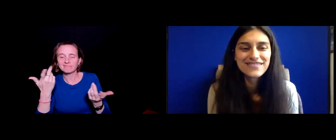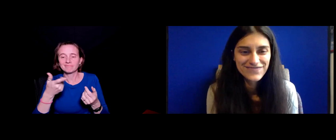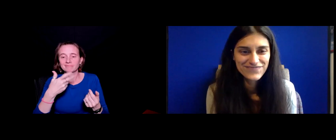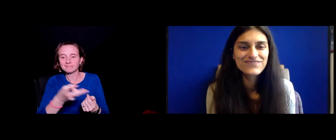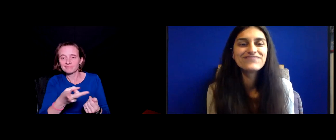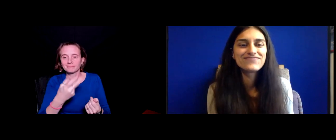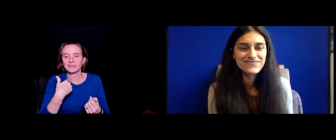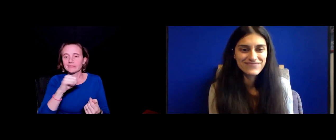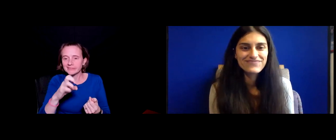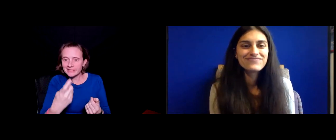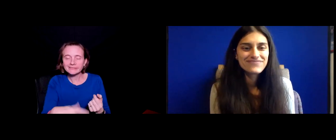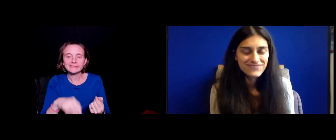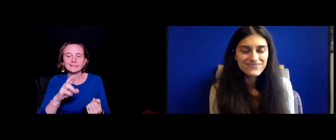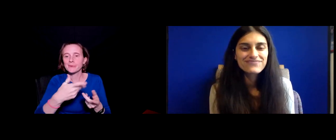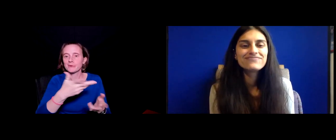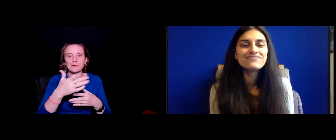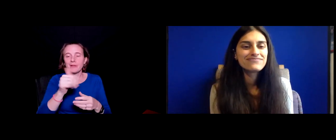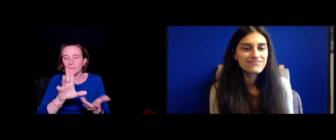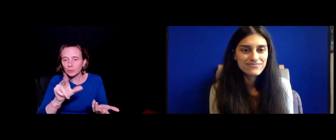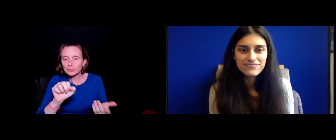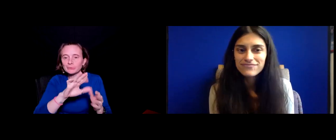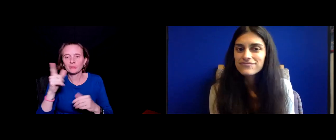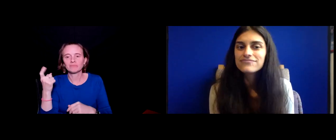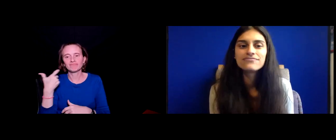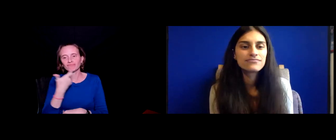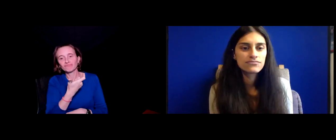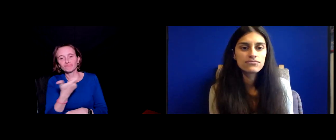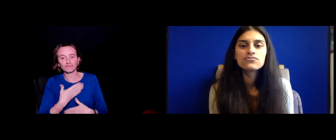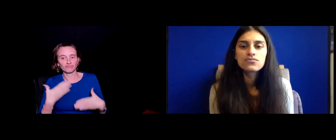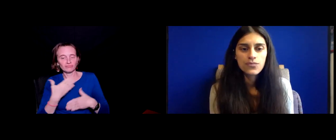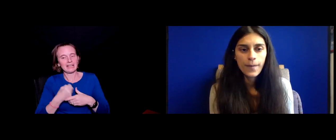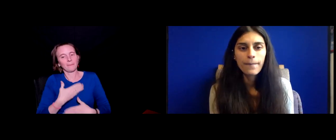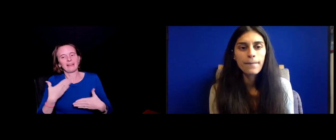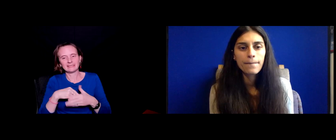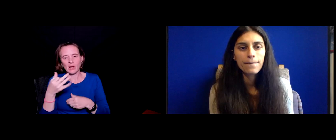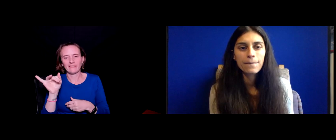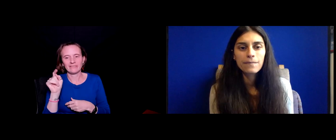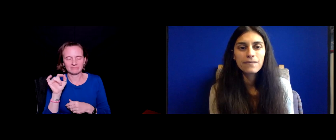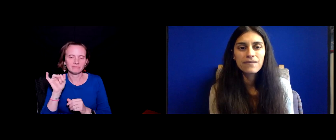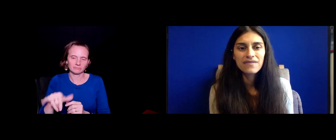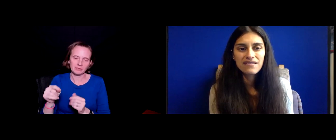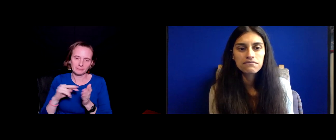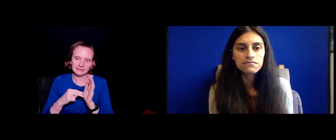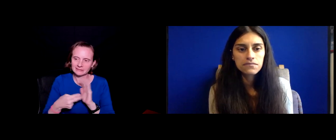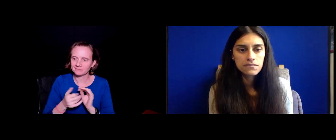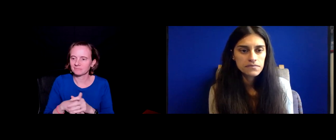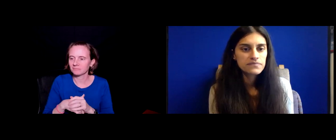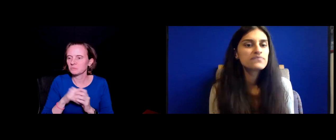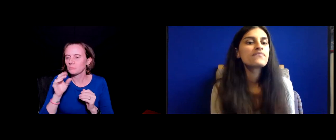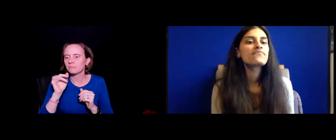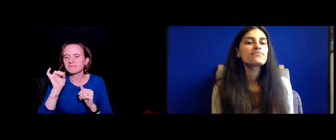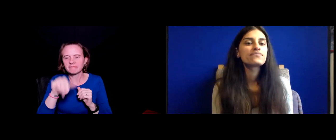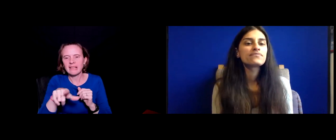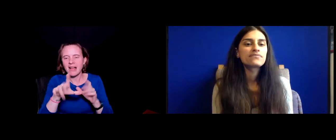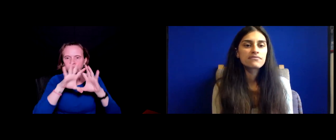they kind of stand off on the sidelines, watch what people are doing sexually in the bedroom, and watch it because that is giving